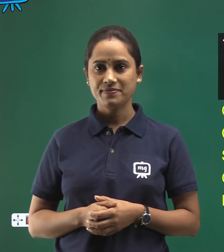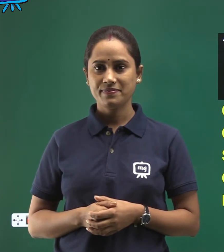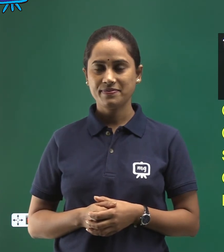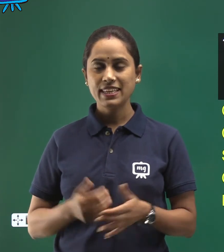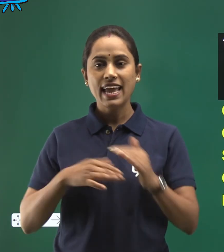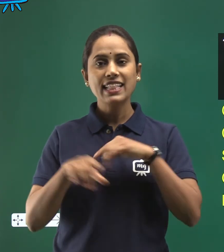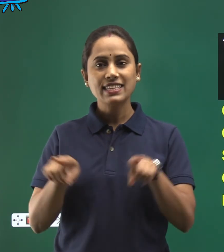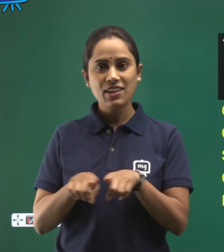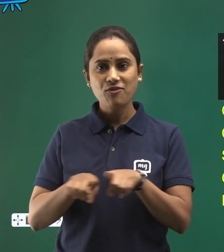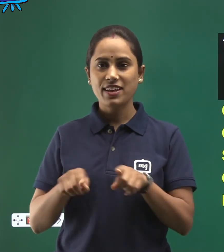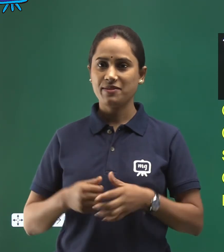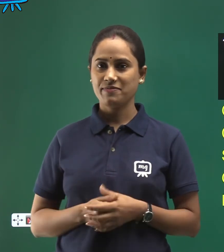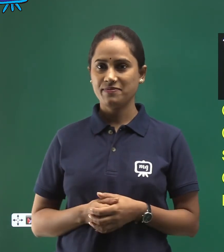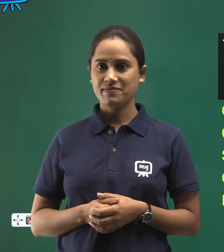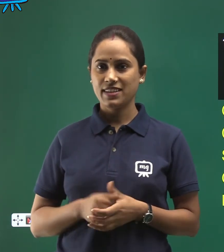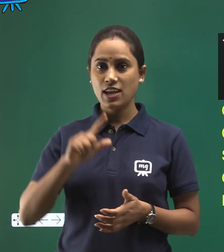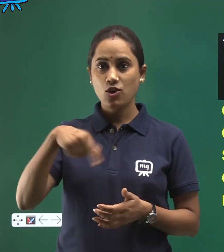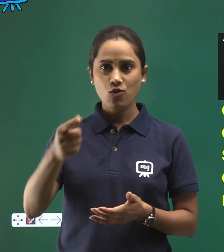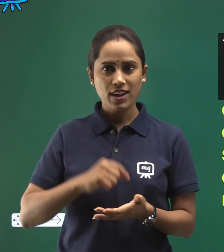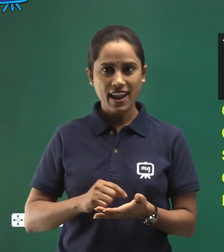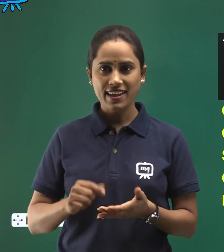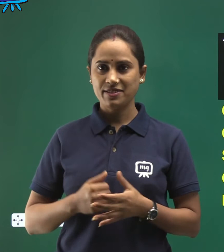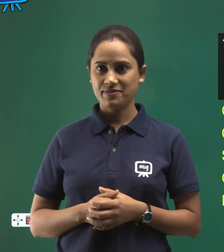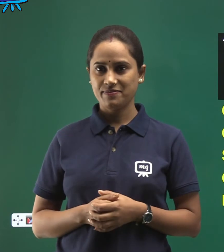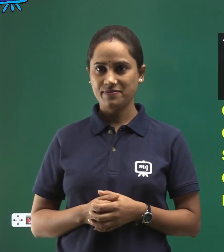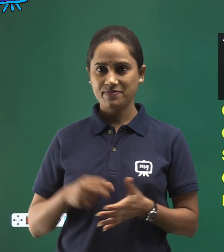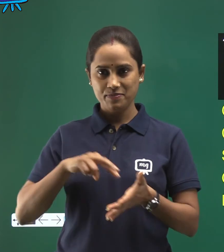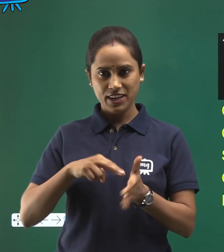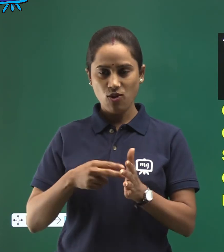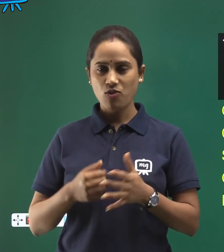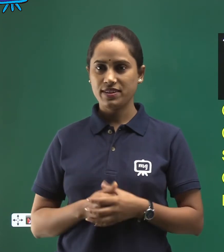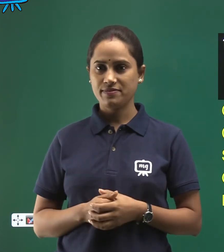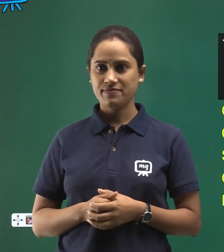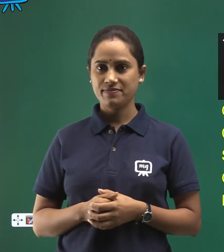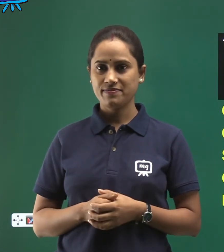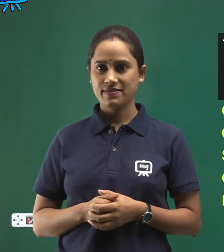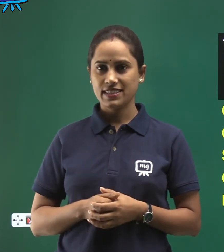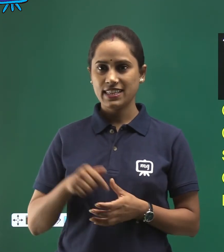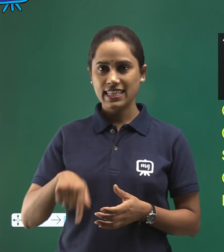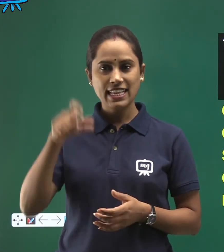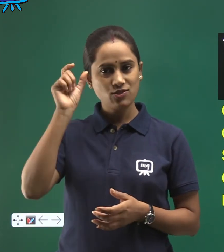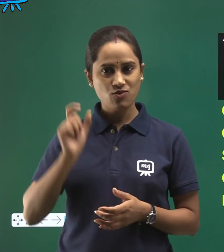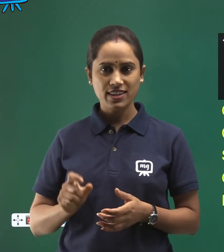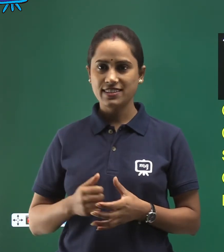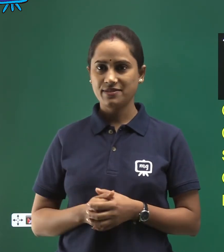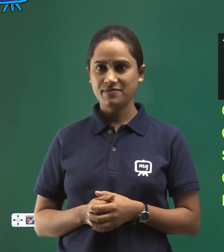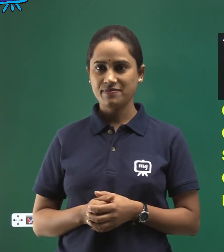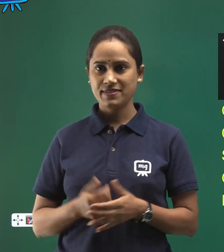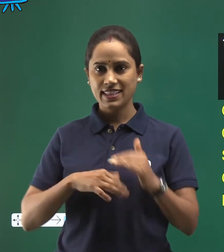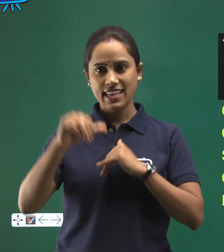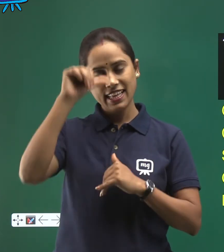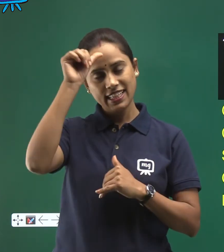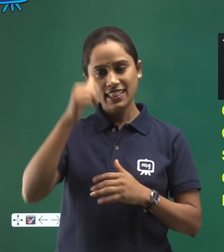In the same way, you will write meaning of these words